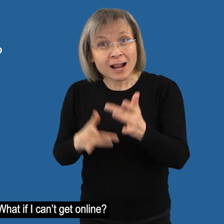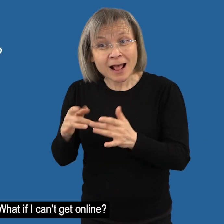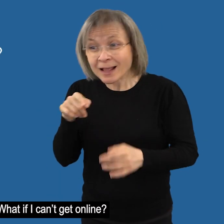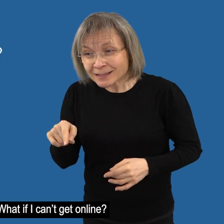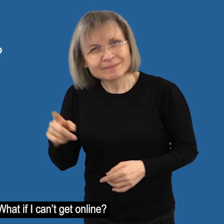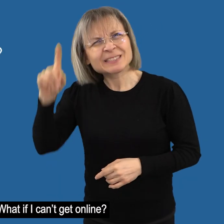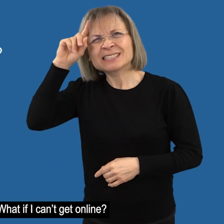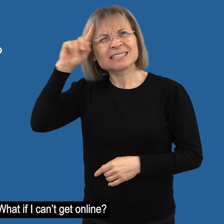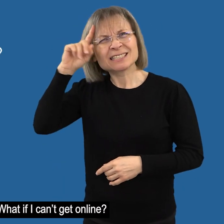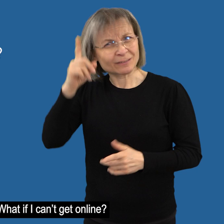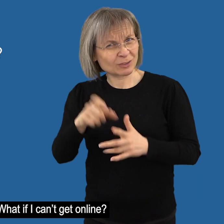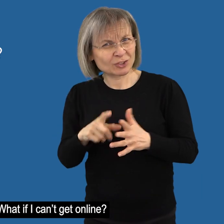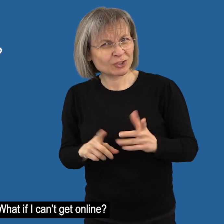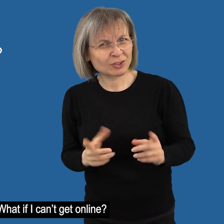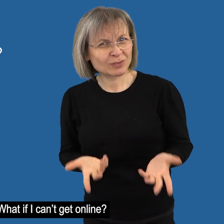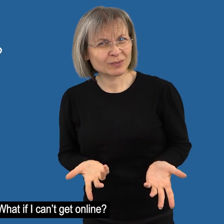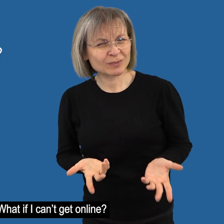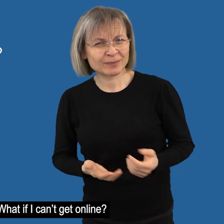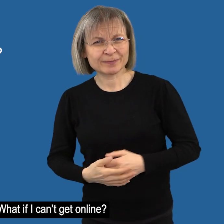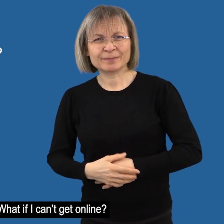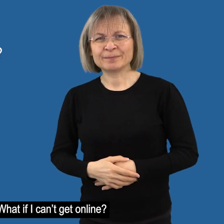What if I can't get online?